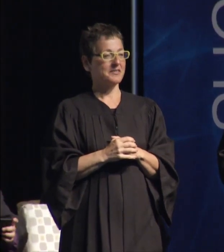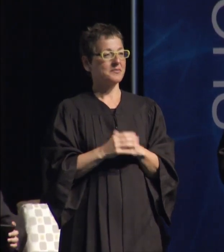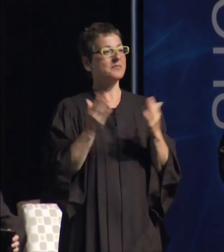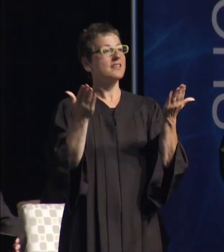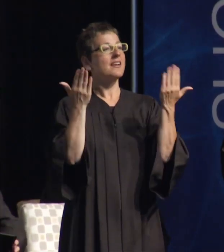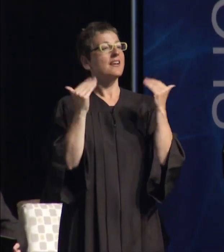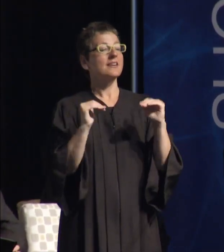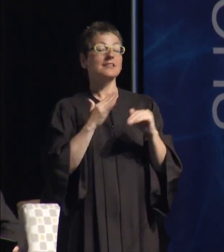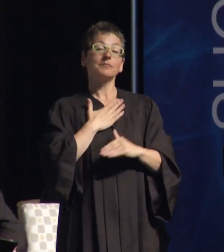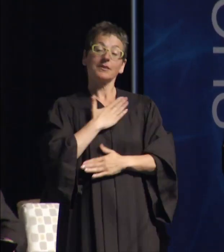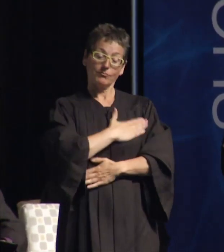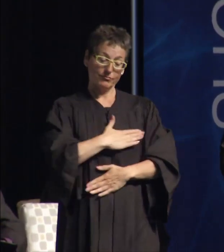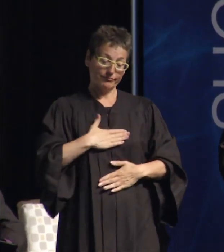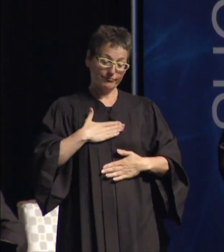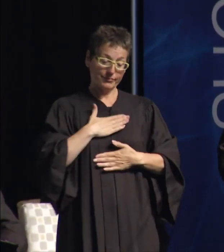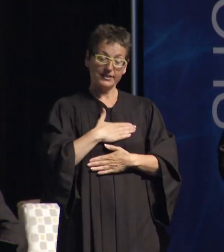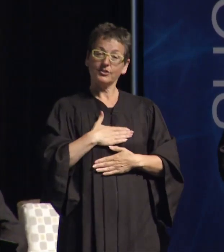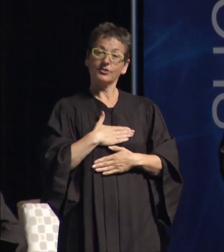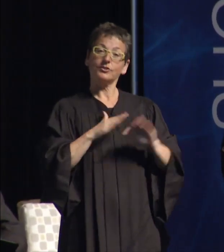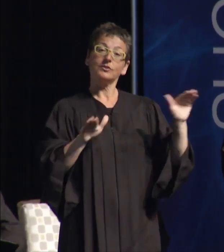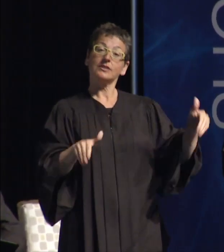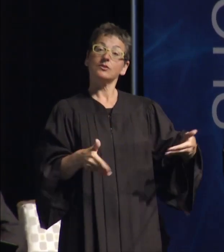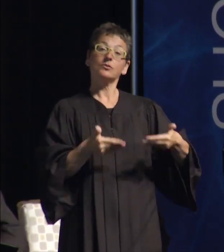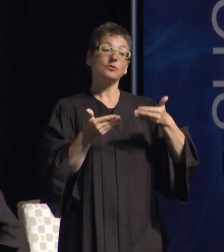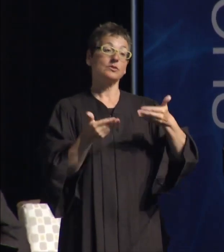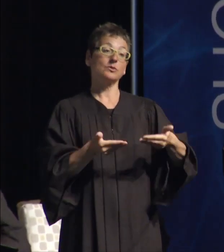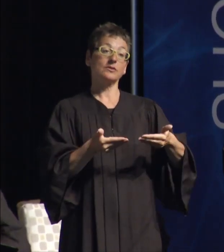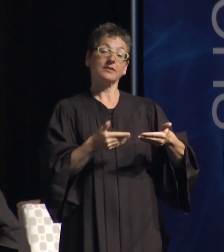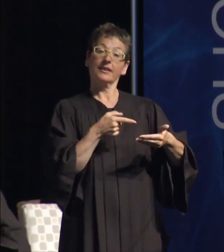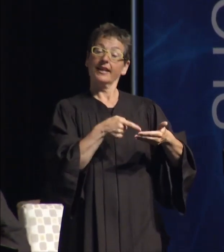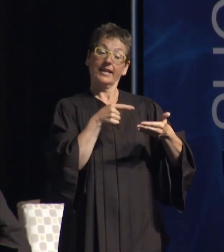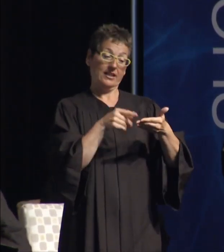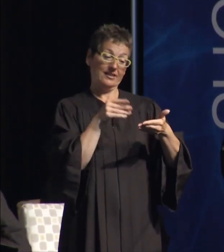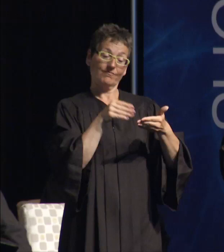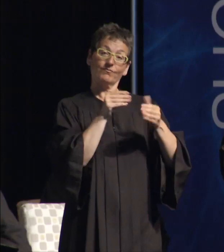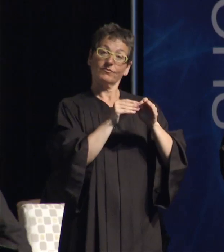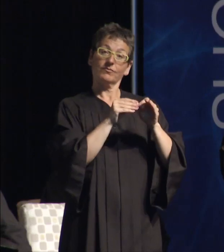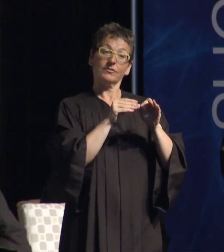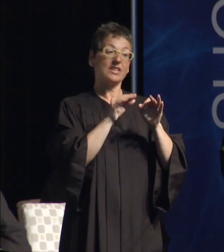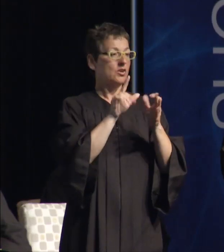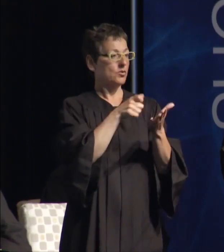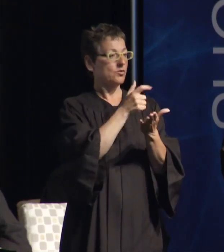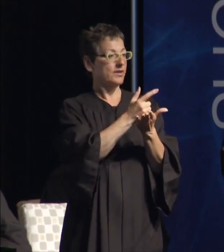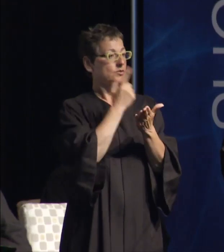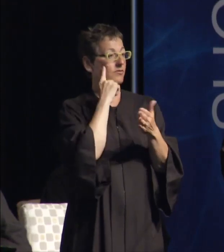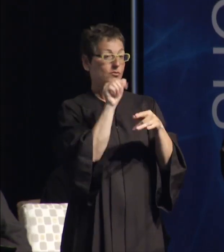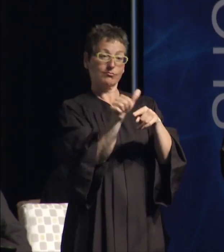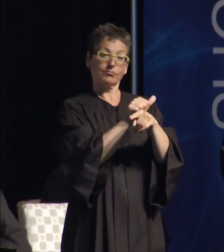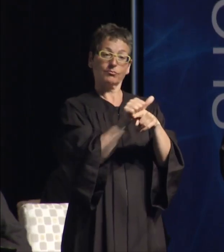Now it is my pleasure to introduce a graduate of the Practical Nursing program,